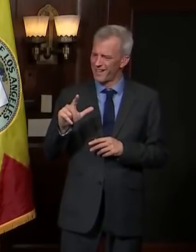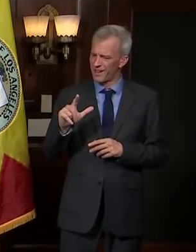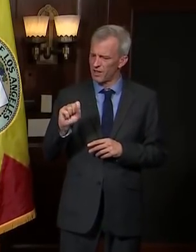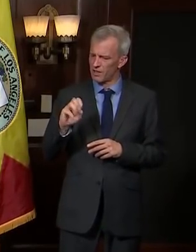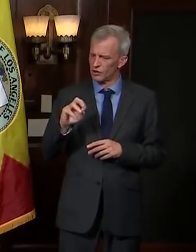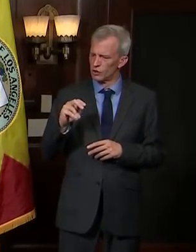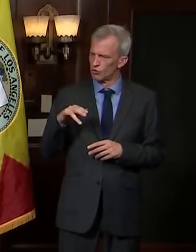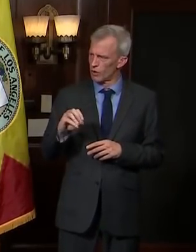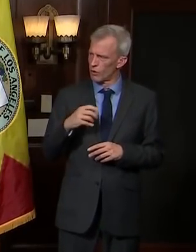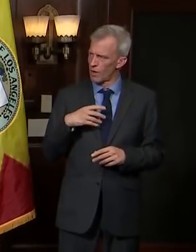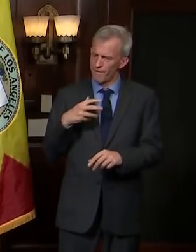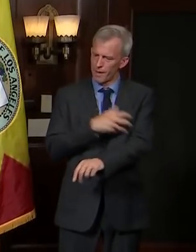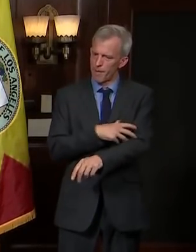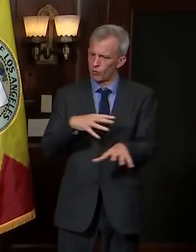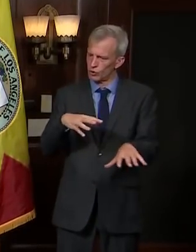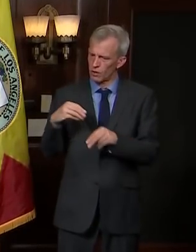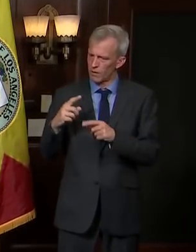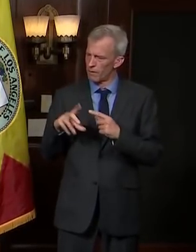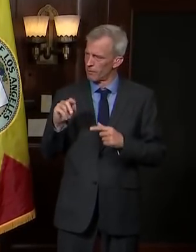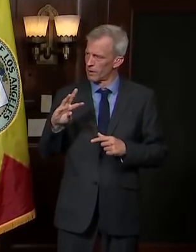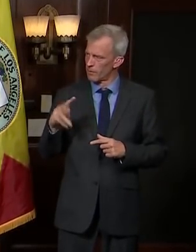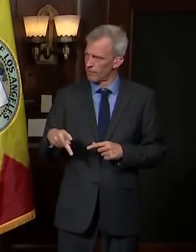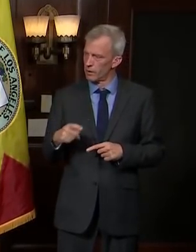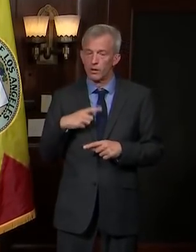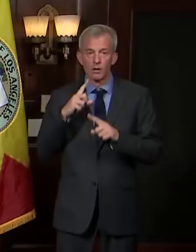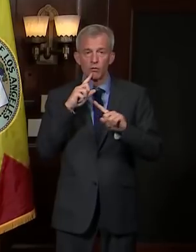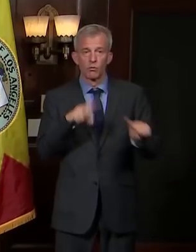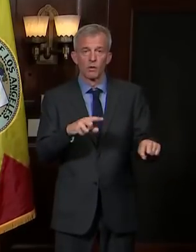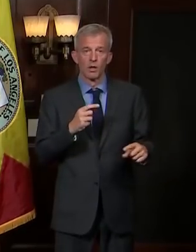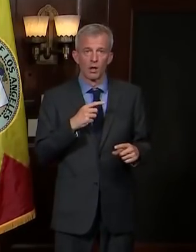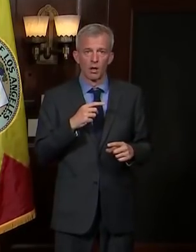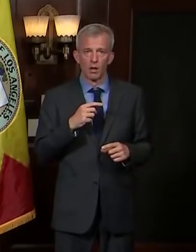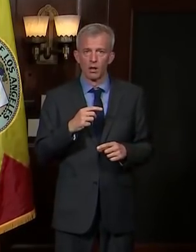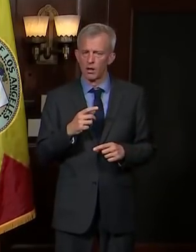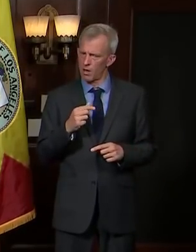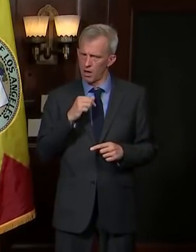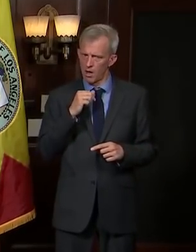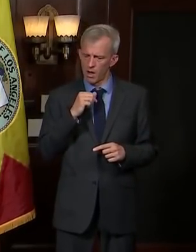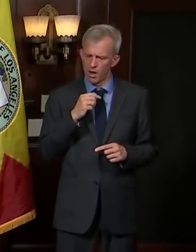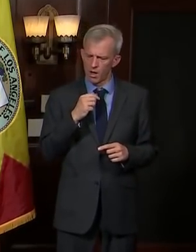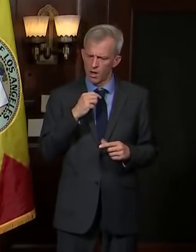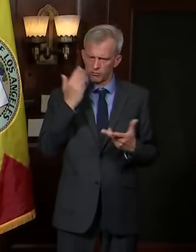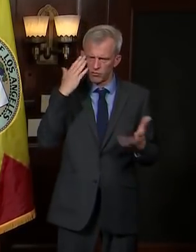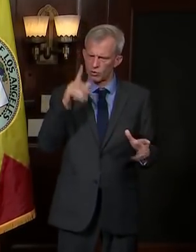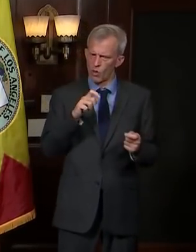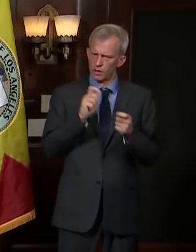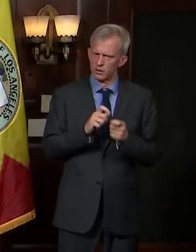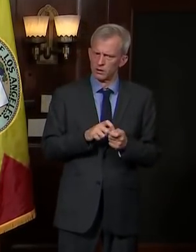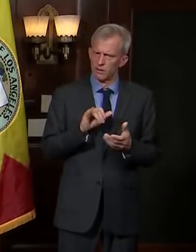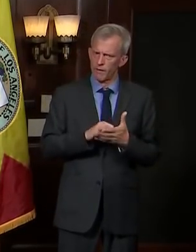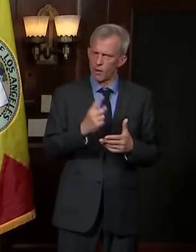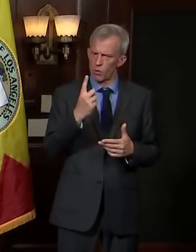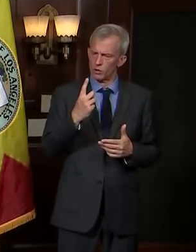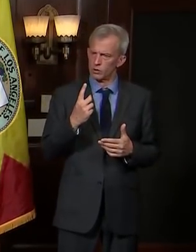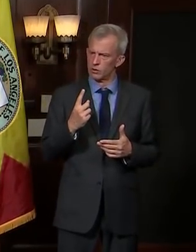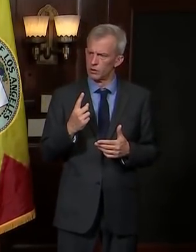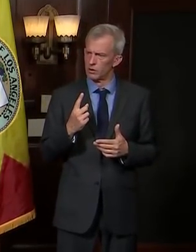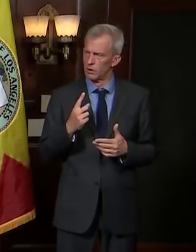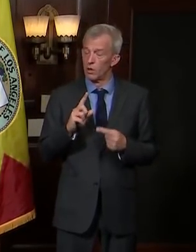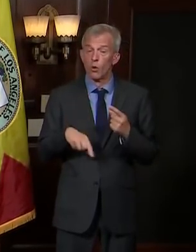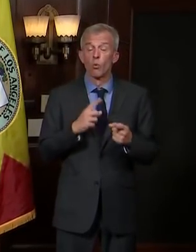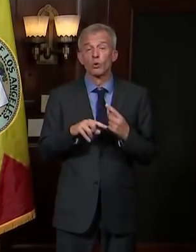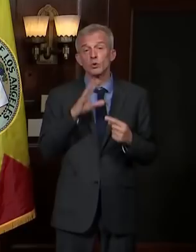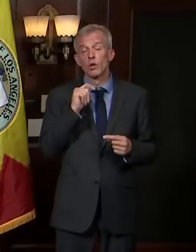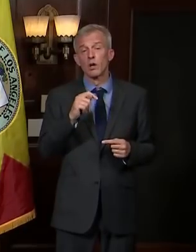there were homes that had utilities actually on, so let me follow up on that. I don't know the details of that one. In terms of when the order would